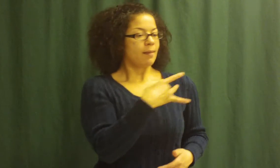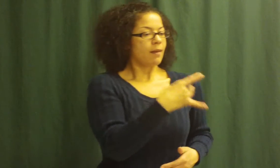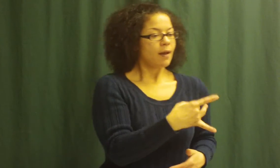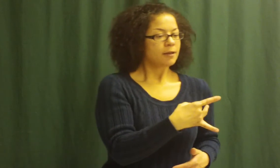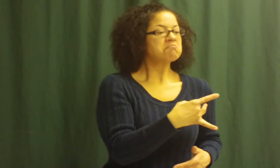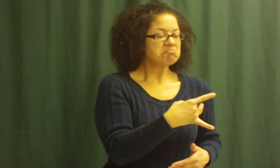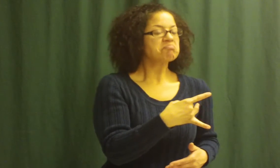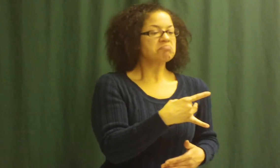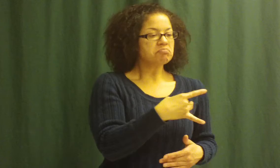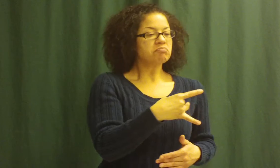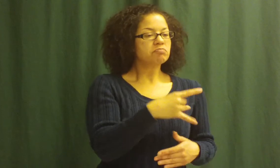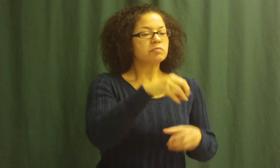culture.